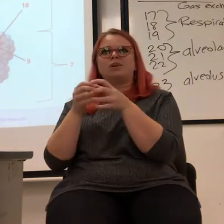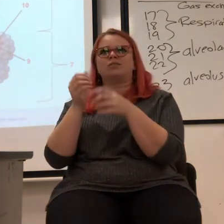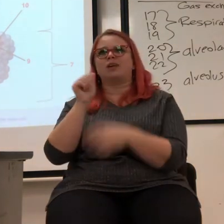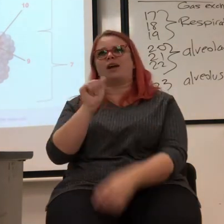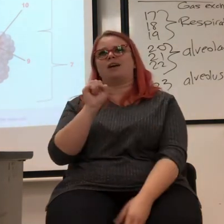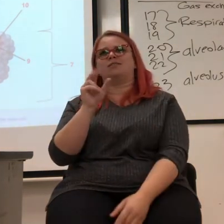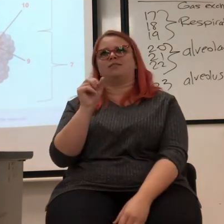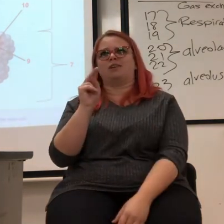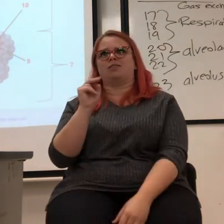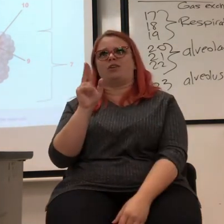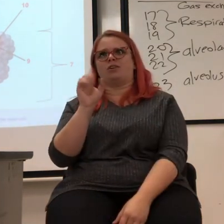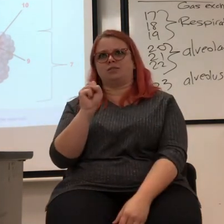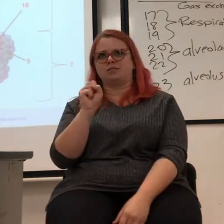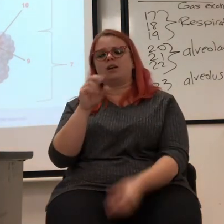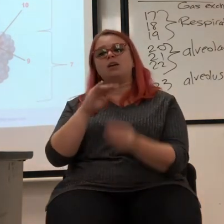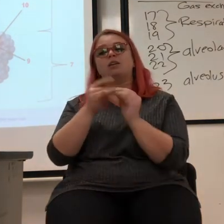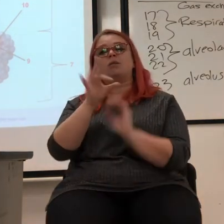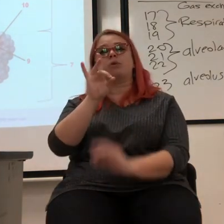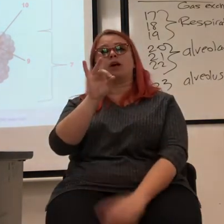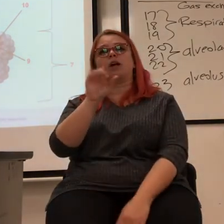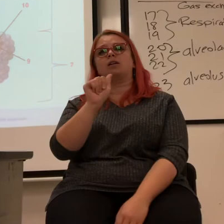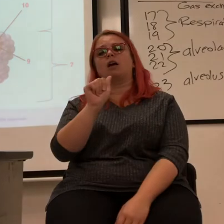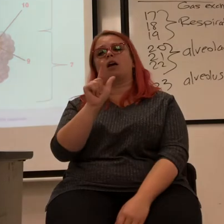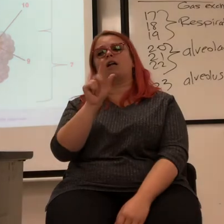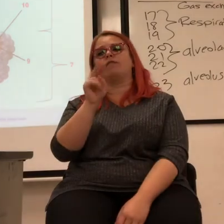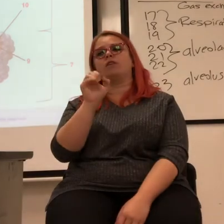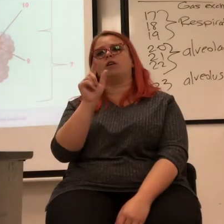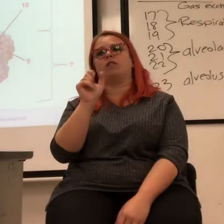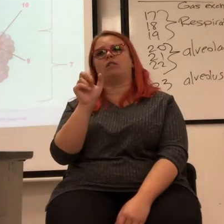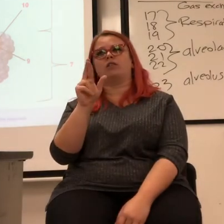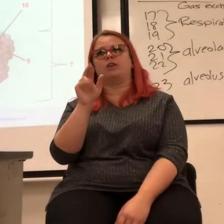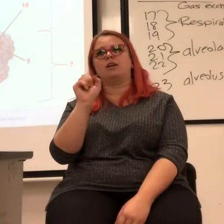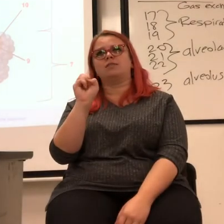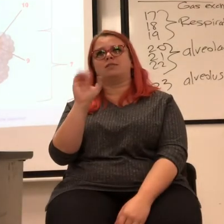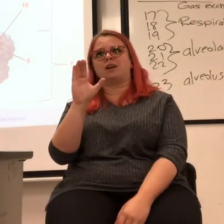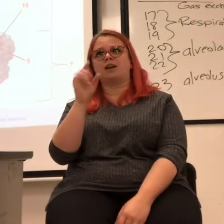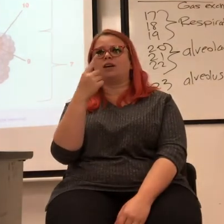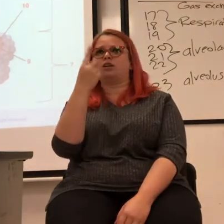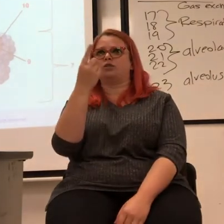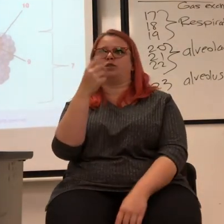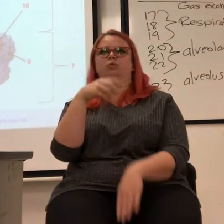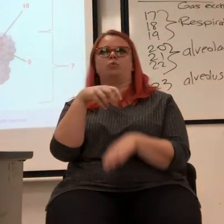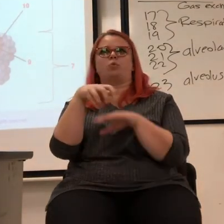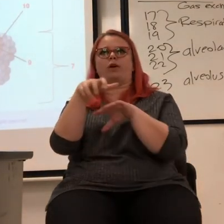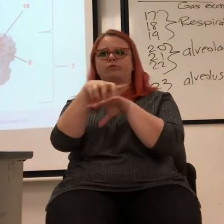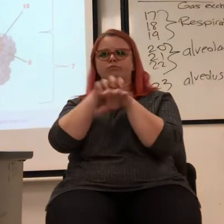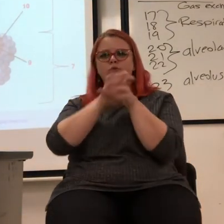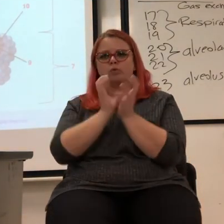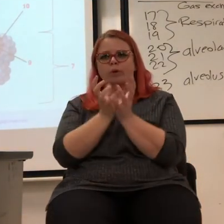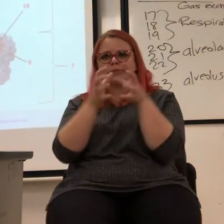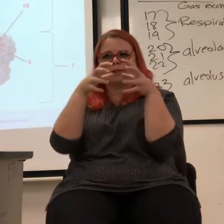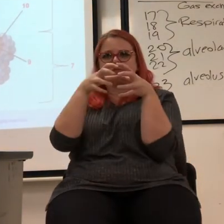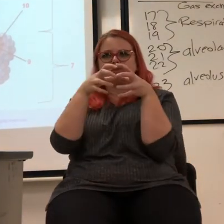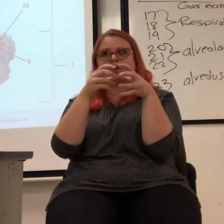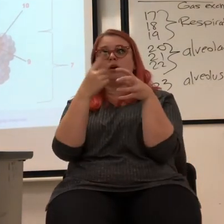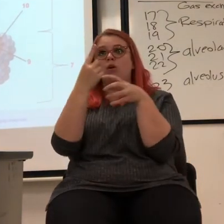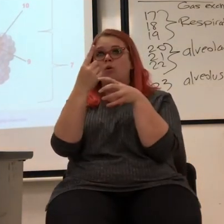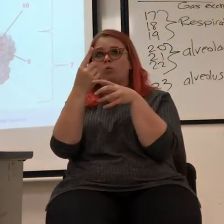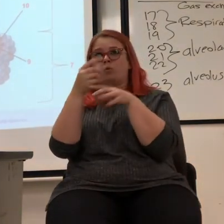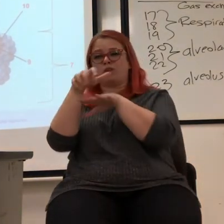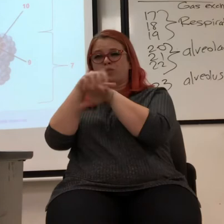asinus. Number 8, alveolar sac, is one cluster of grapes. One grape would be